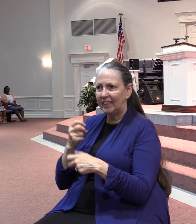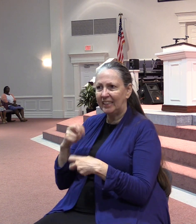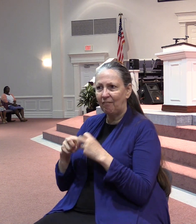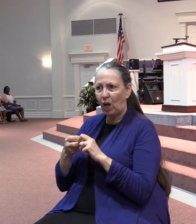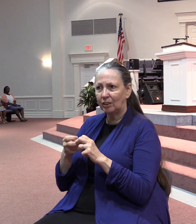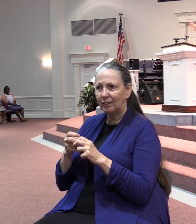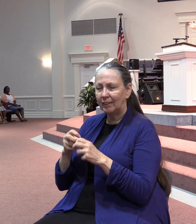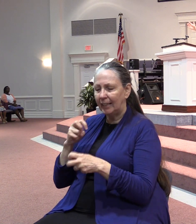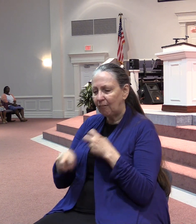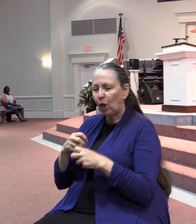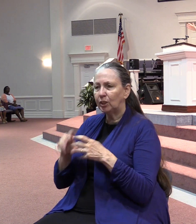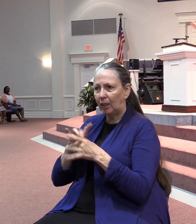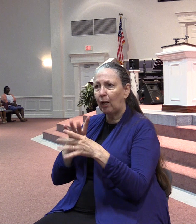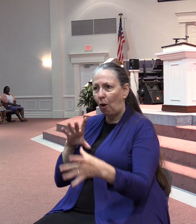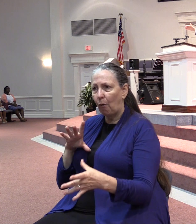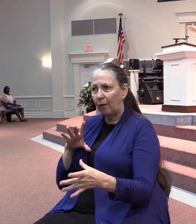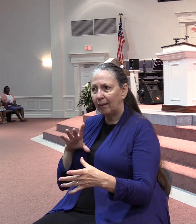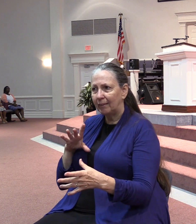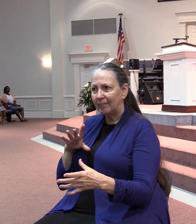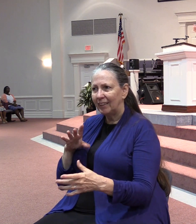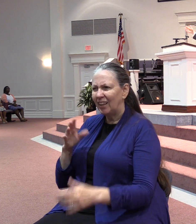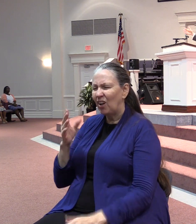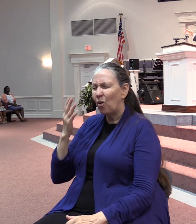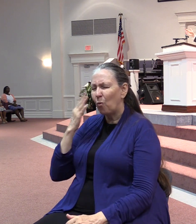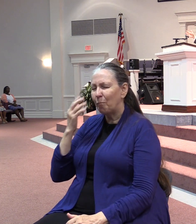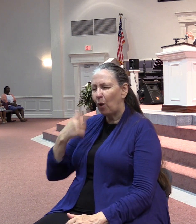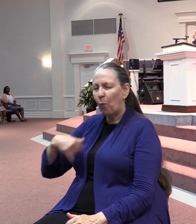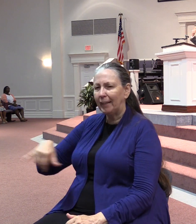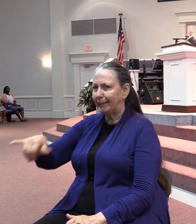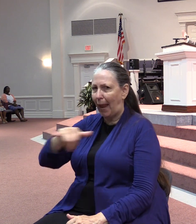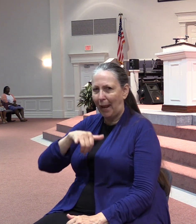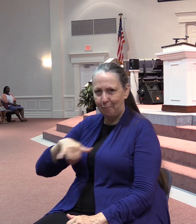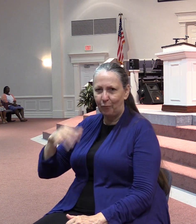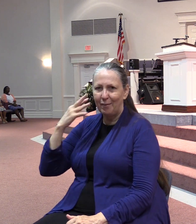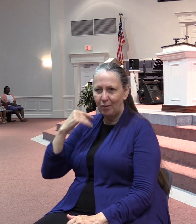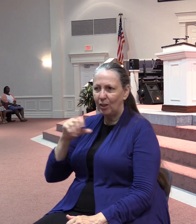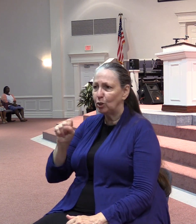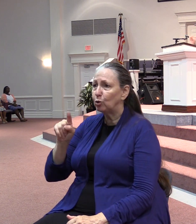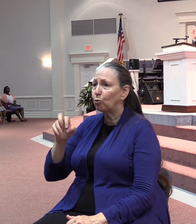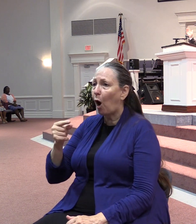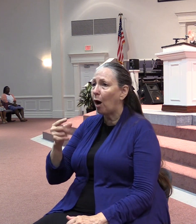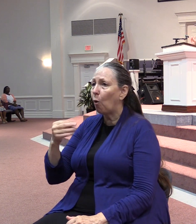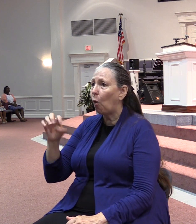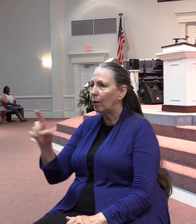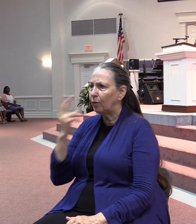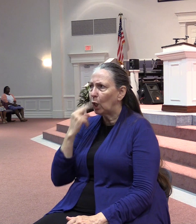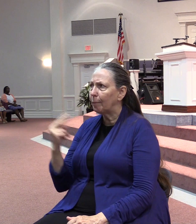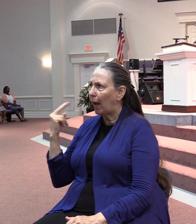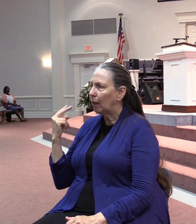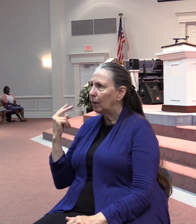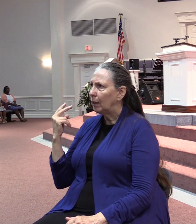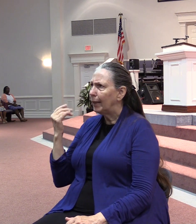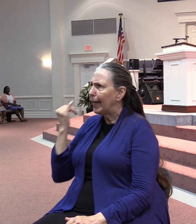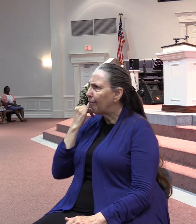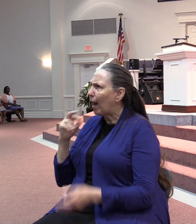But for whatever, and we've all had them, so I'm not preaching at you, I'm preaching with you. We've all had strongholds, but if we just look back, go, man, if